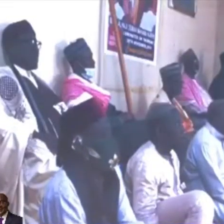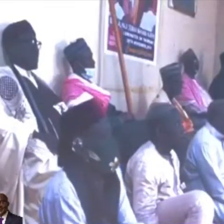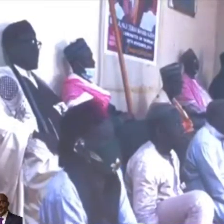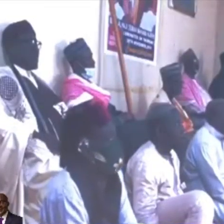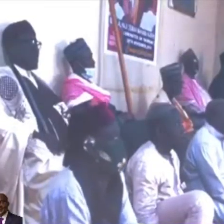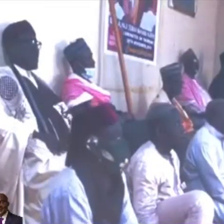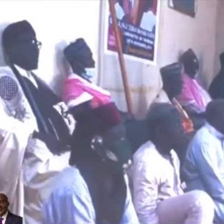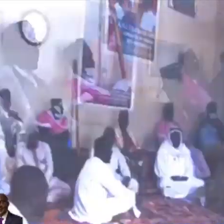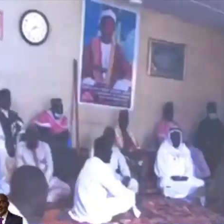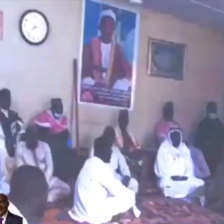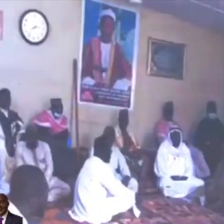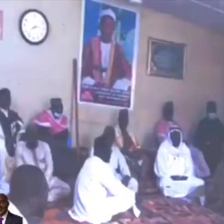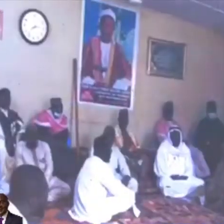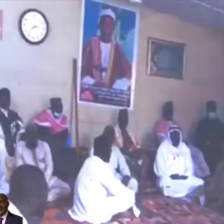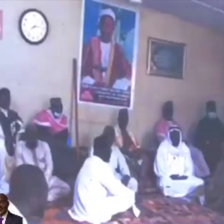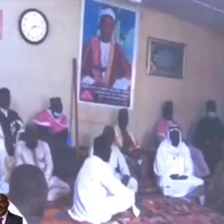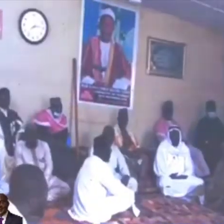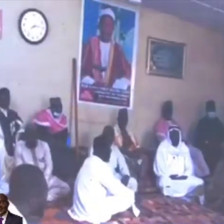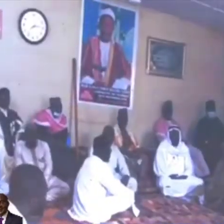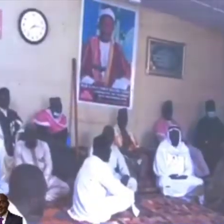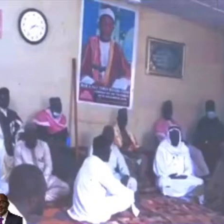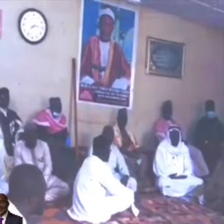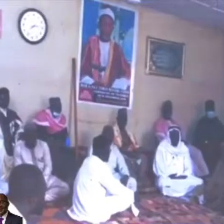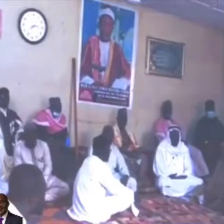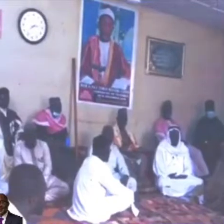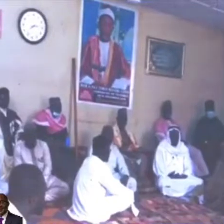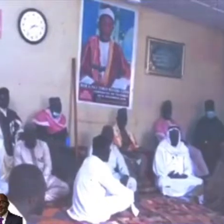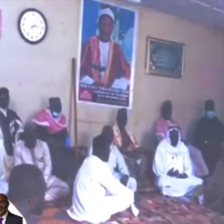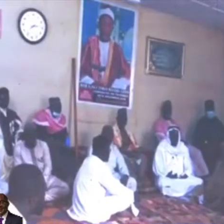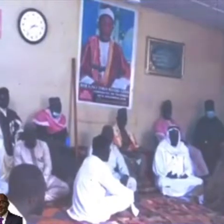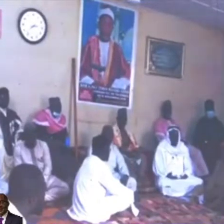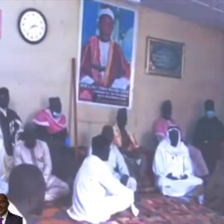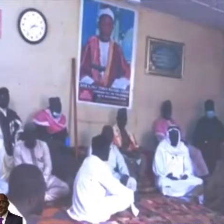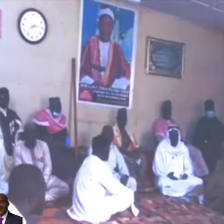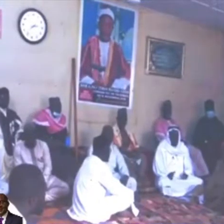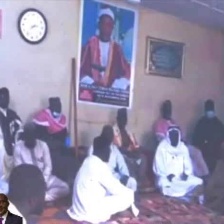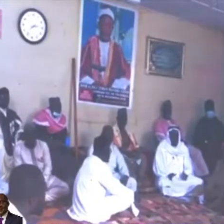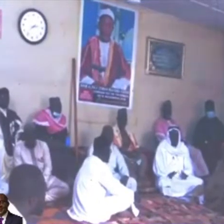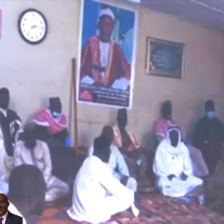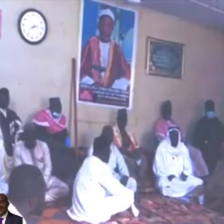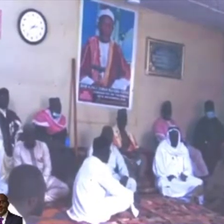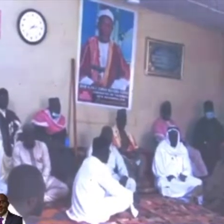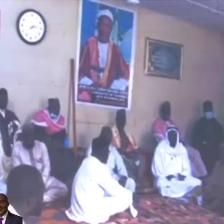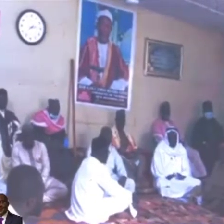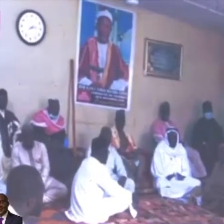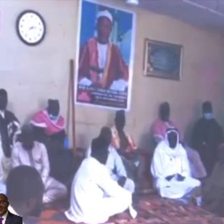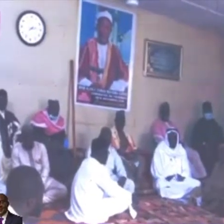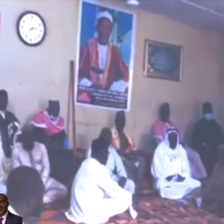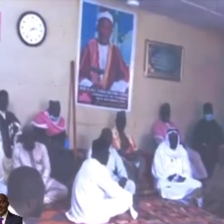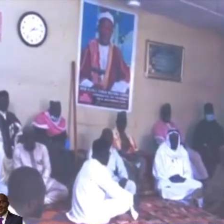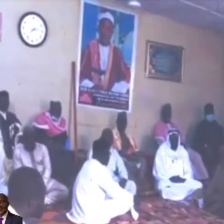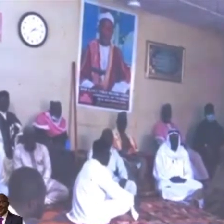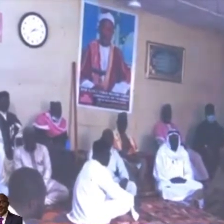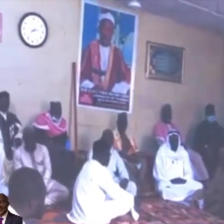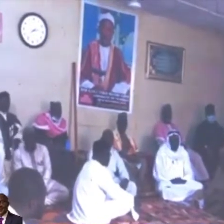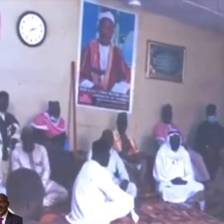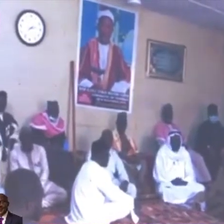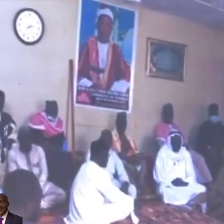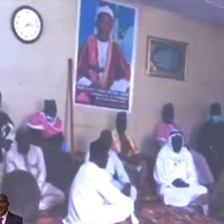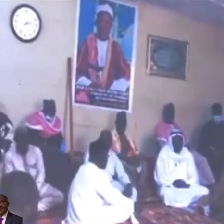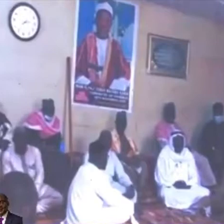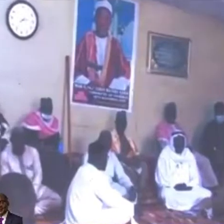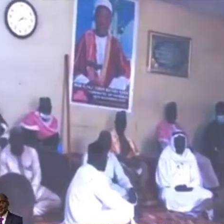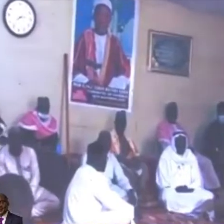onan karata tun la suwana mun kuro o manga ne vote anan lafiya a palo jajin lafiya mun na dikuti tuno